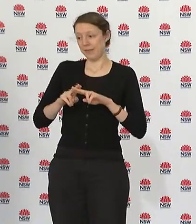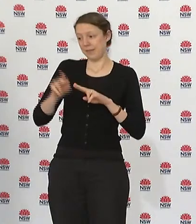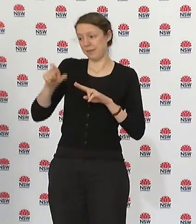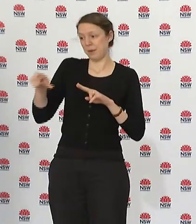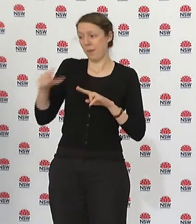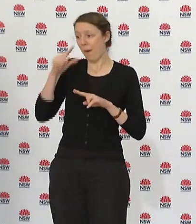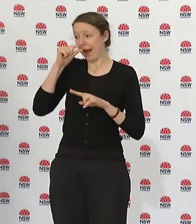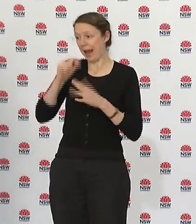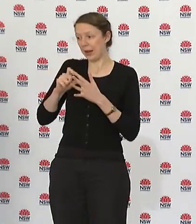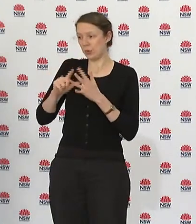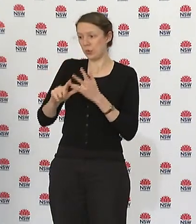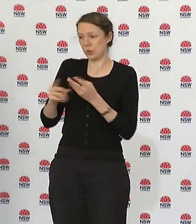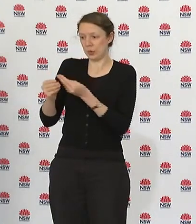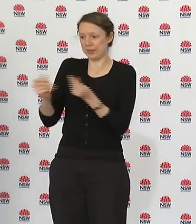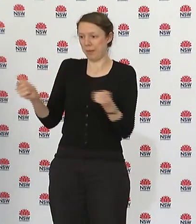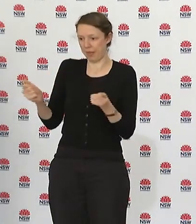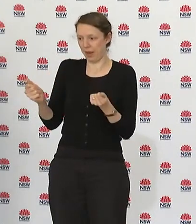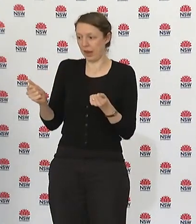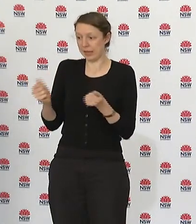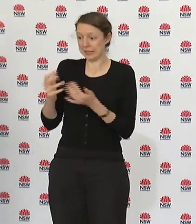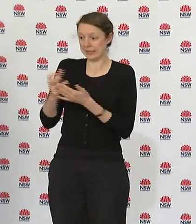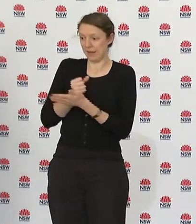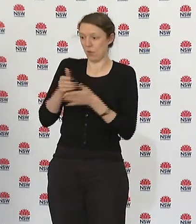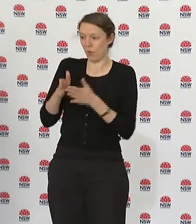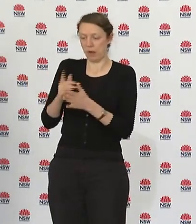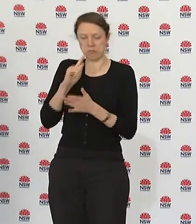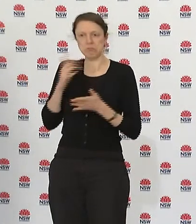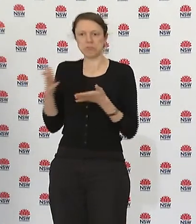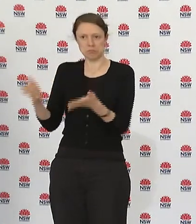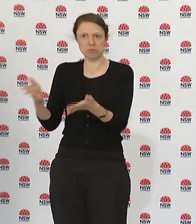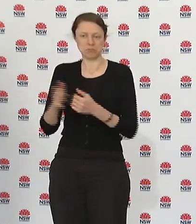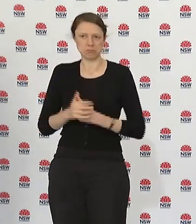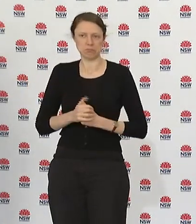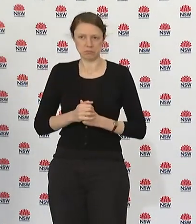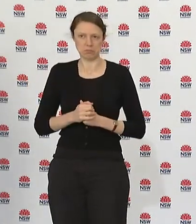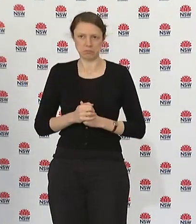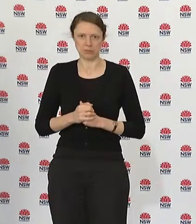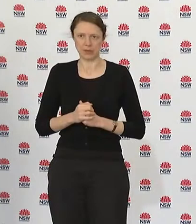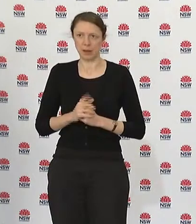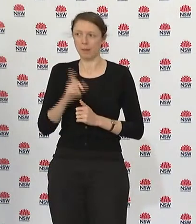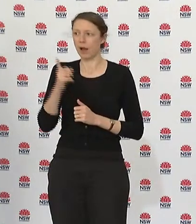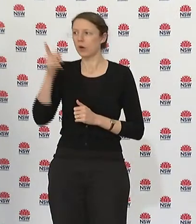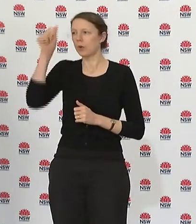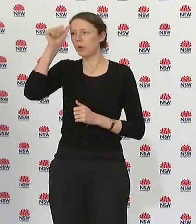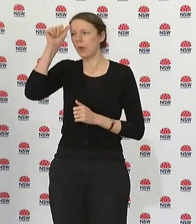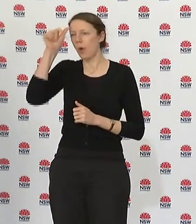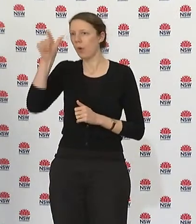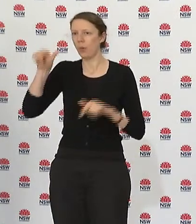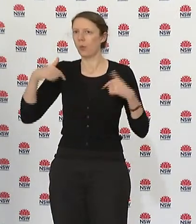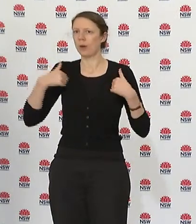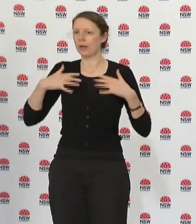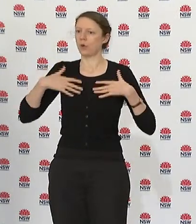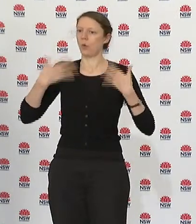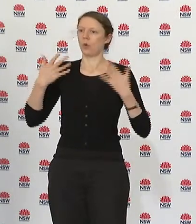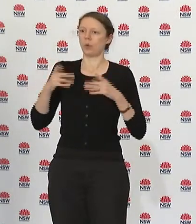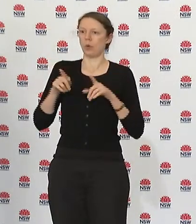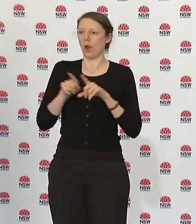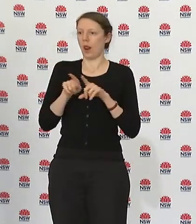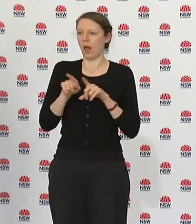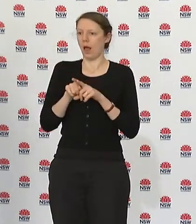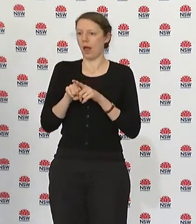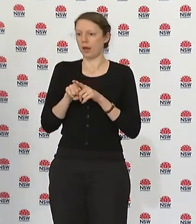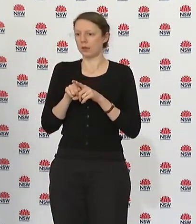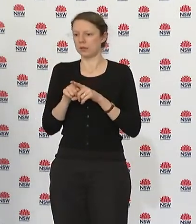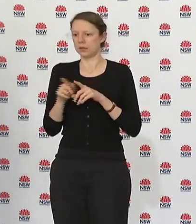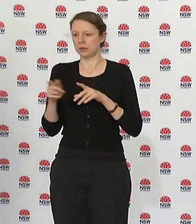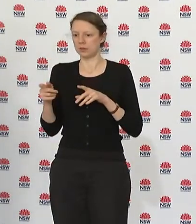have more to say about that. But please know, we're not about taking difficult decisions and then having setbacks.